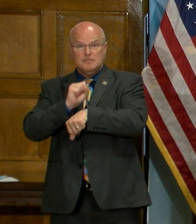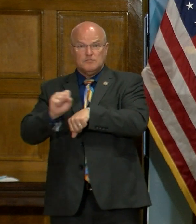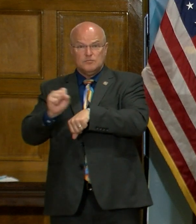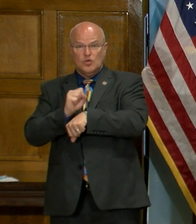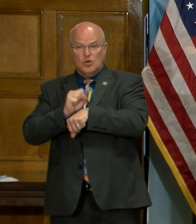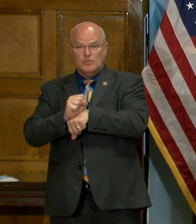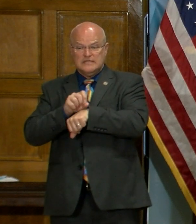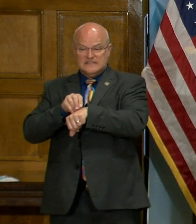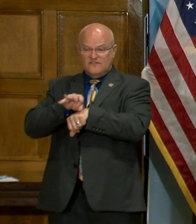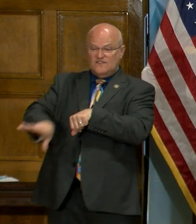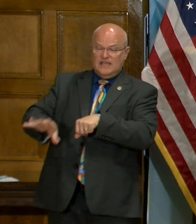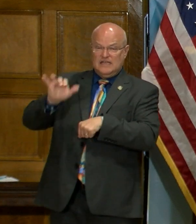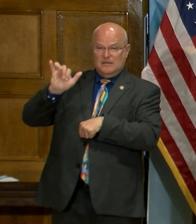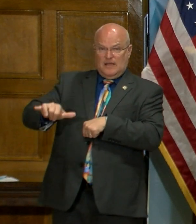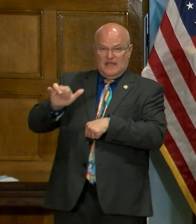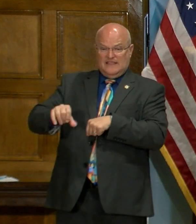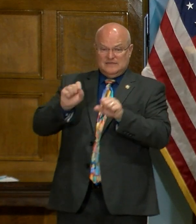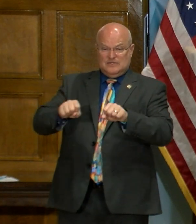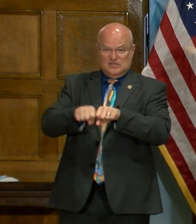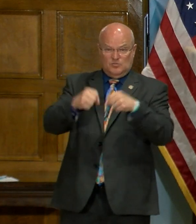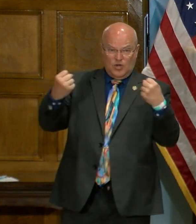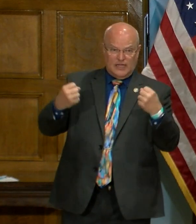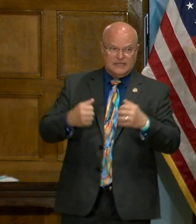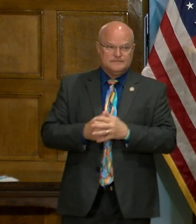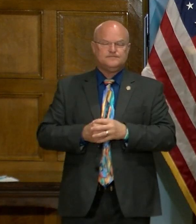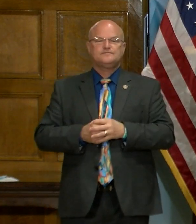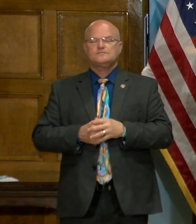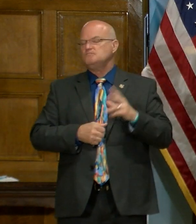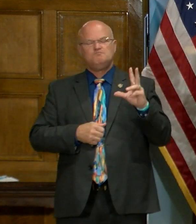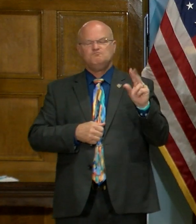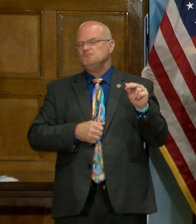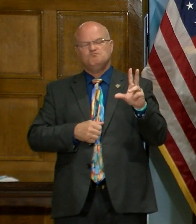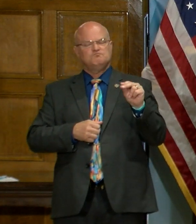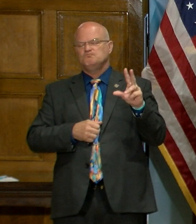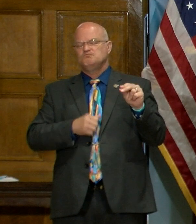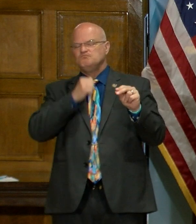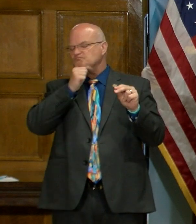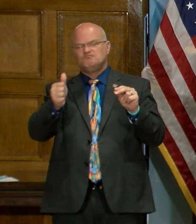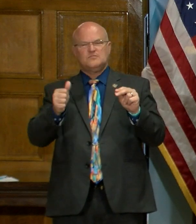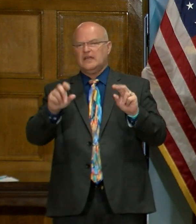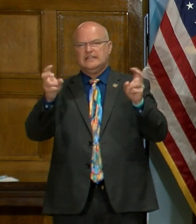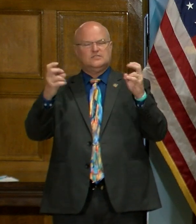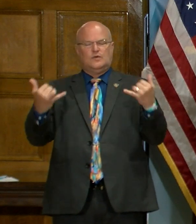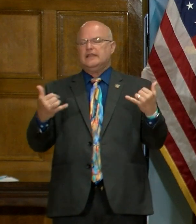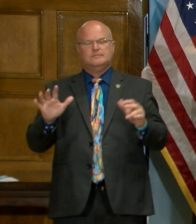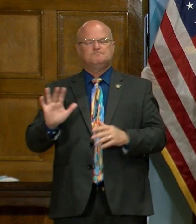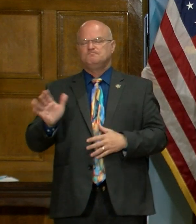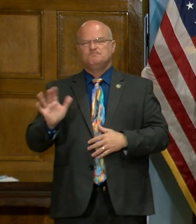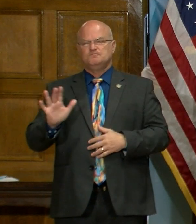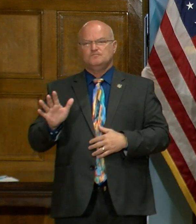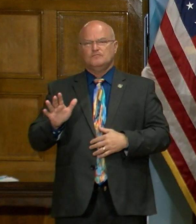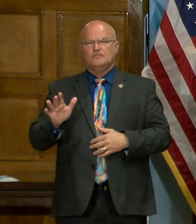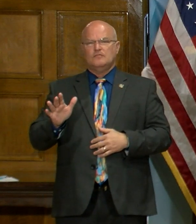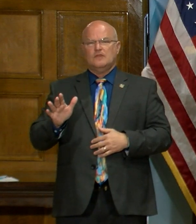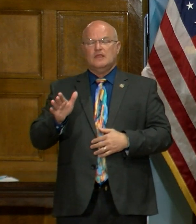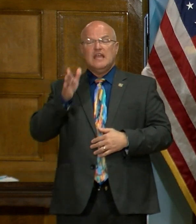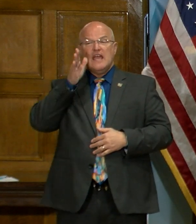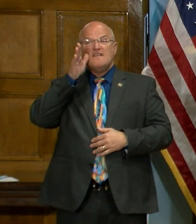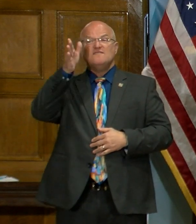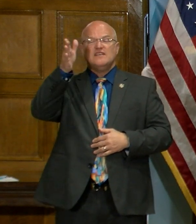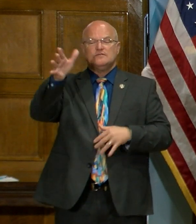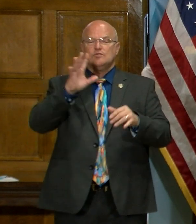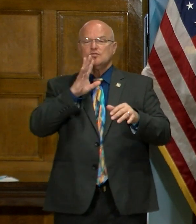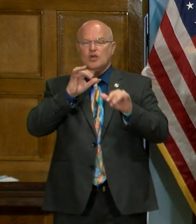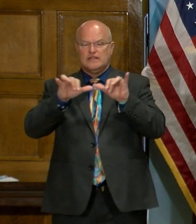unemployment is affected by this potential breach? No, that's not an issue at this point. It's an eventual talking to